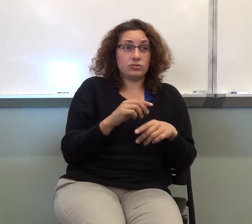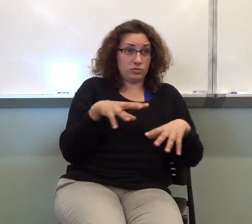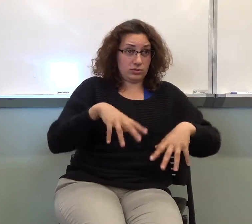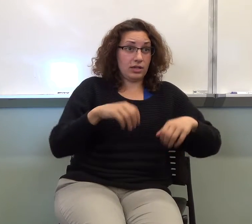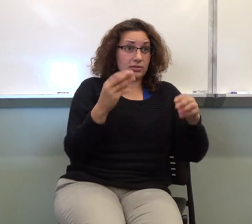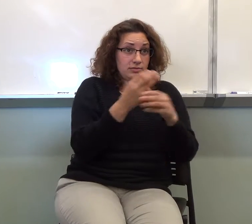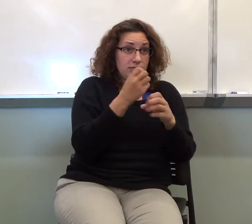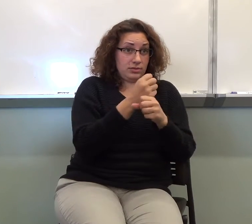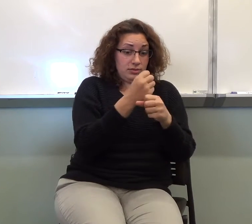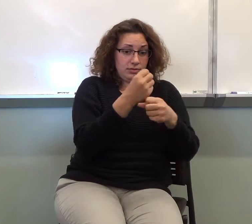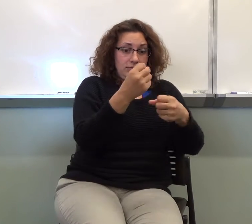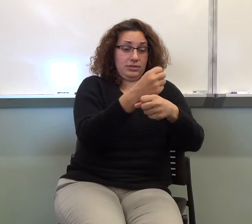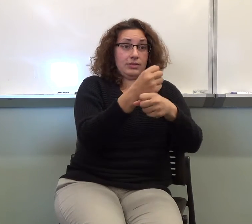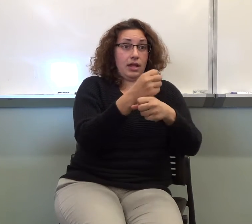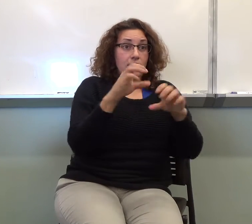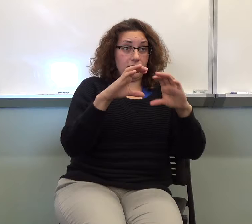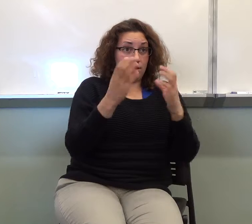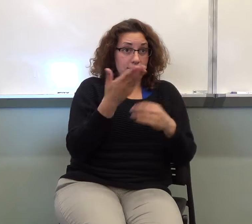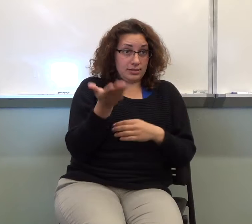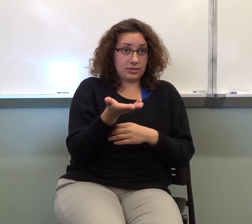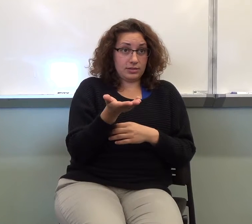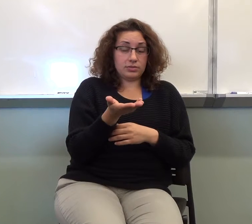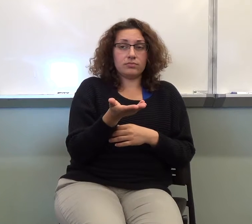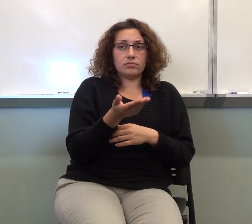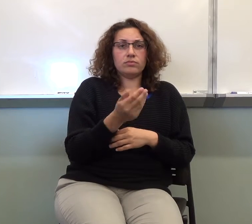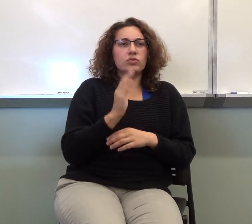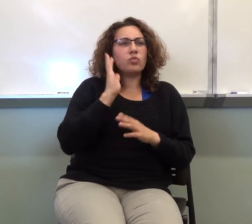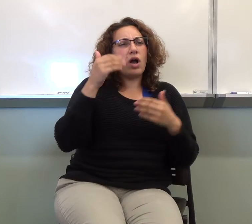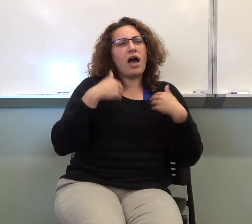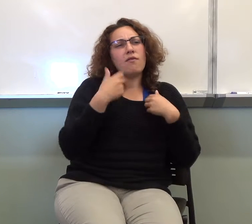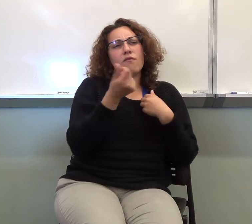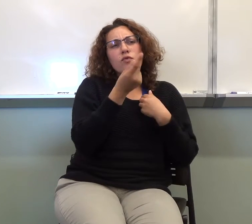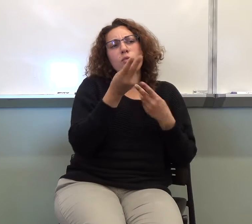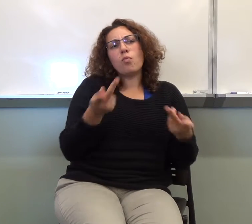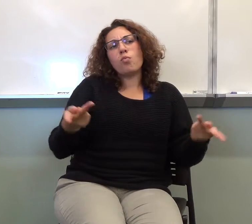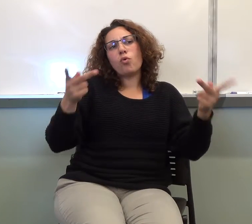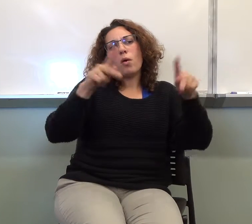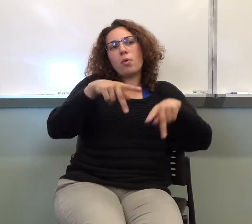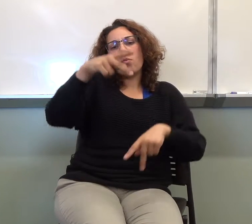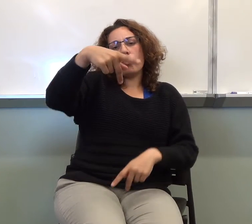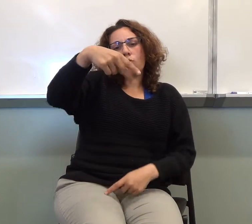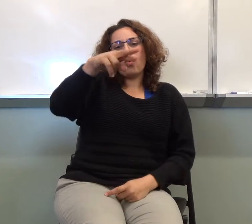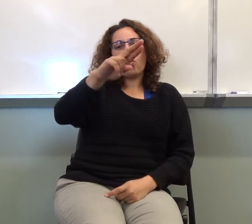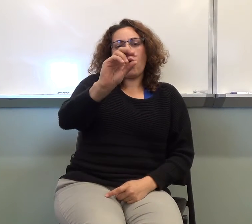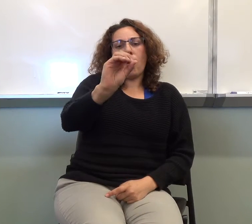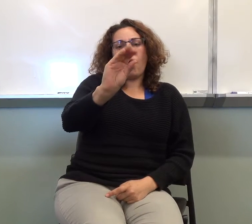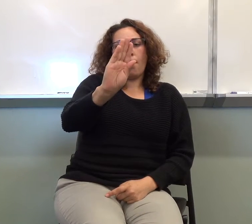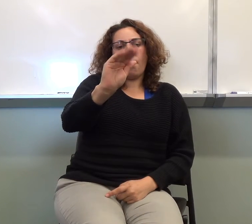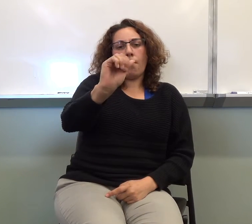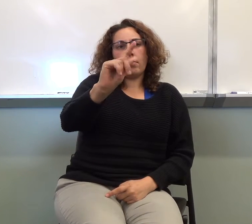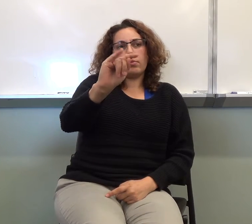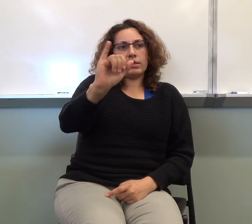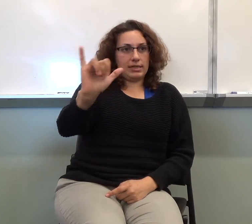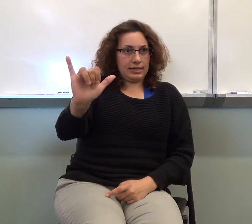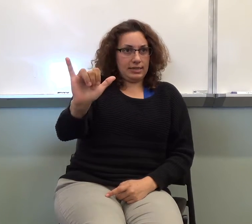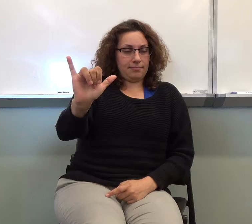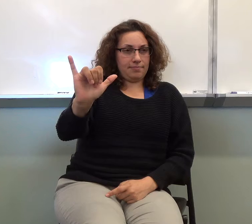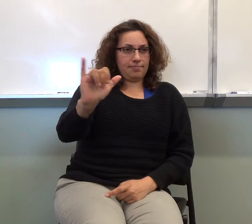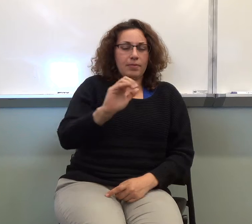some probability in it. But probability's basic idea is to learn how to count. And